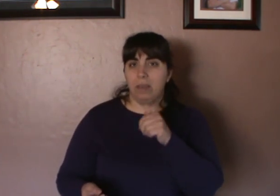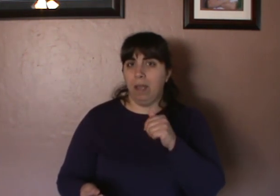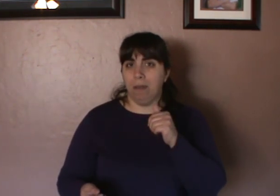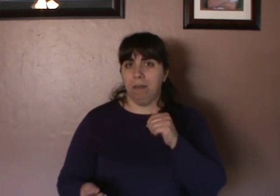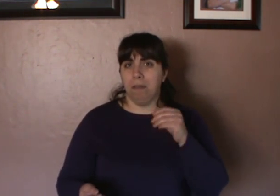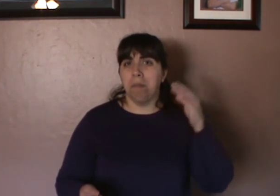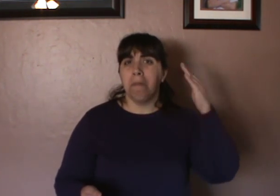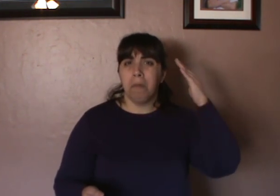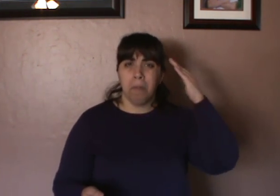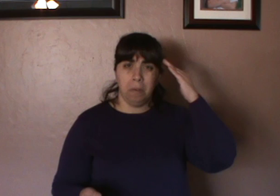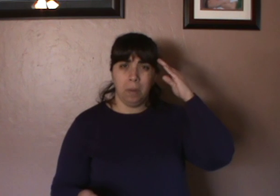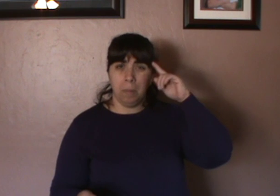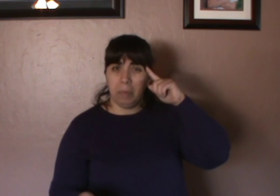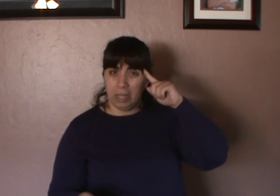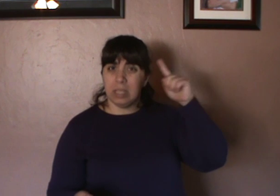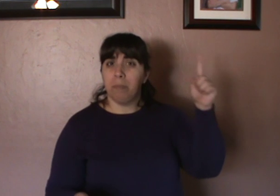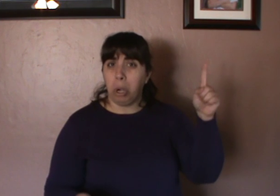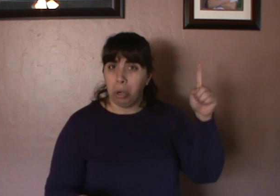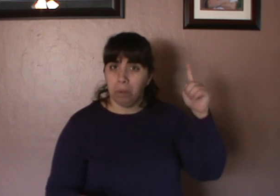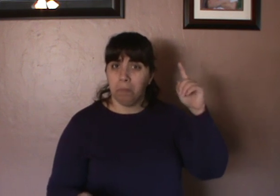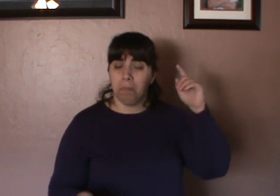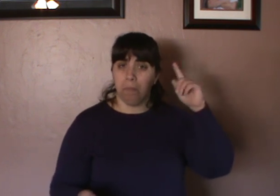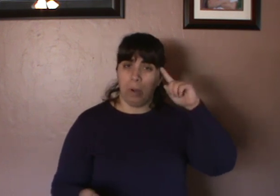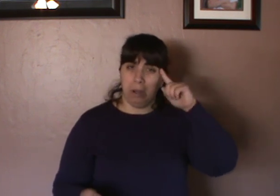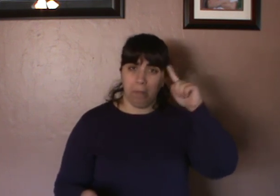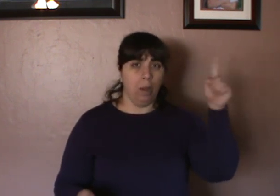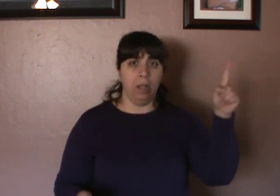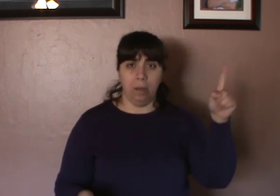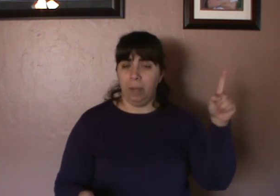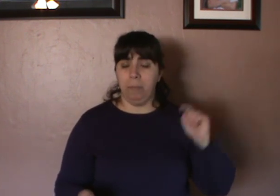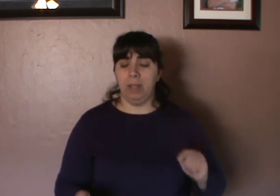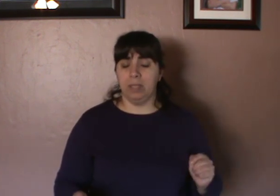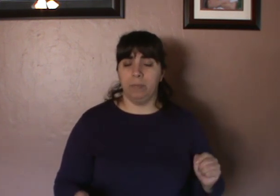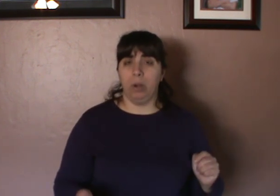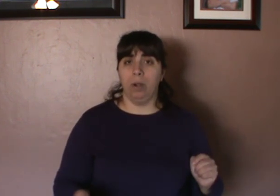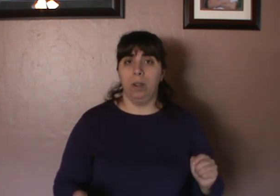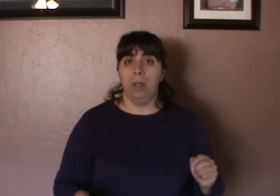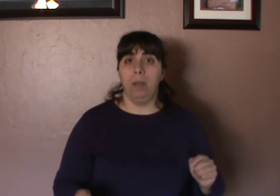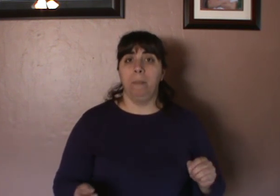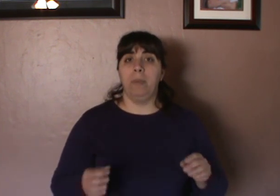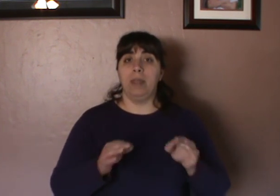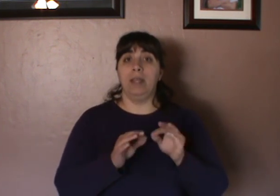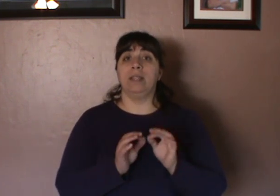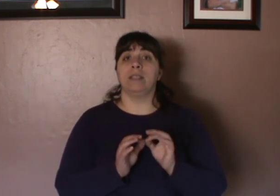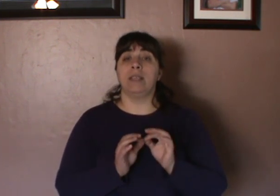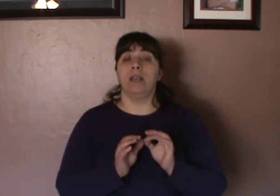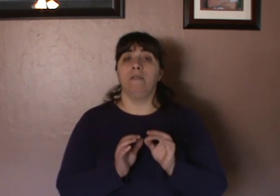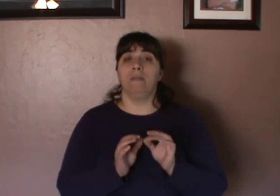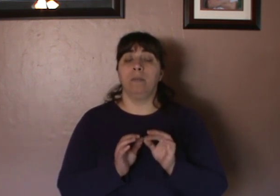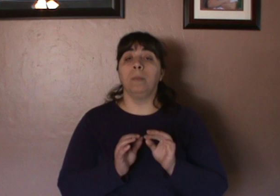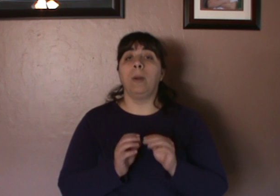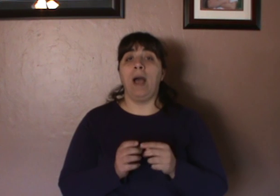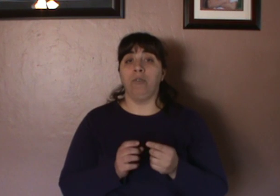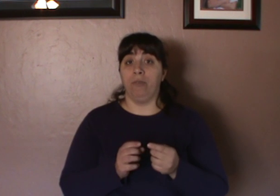not being smart, right? Not about being smart, but it's how you're